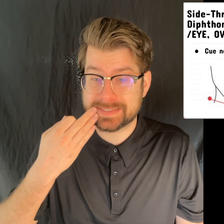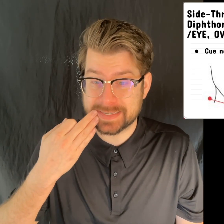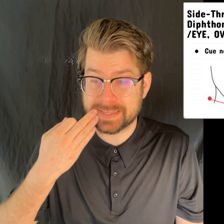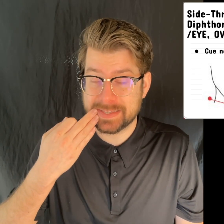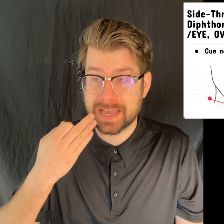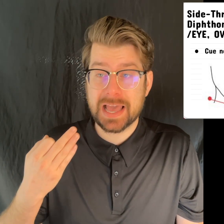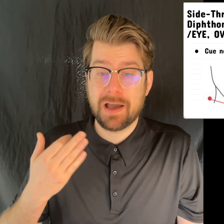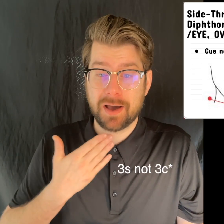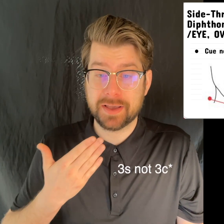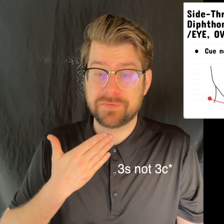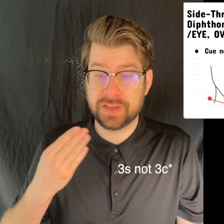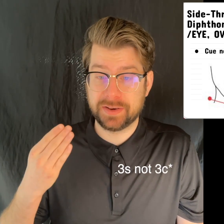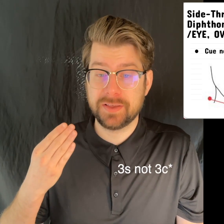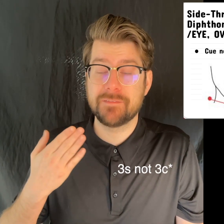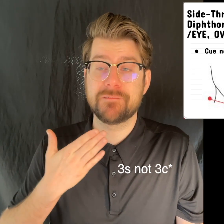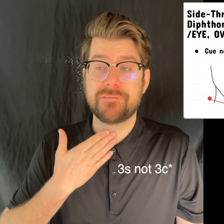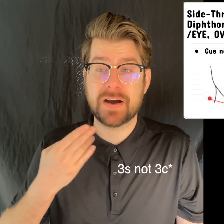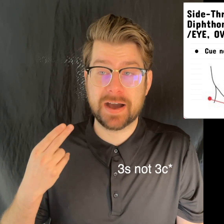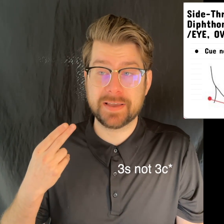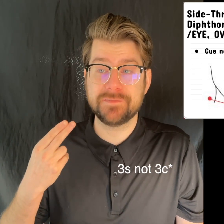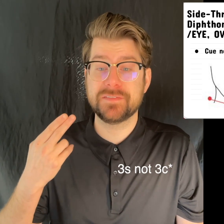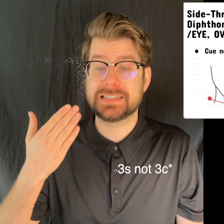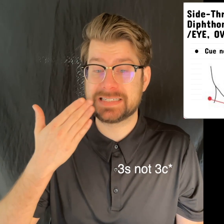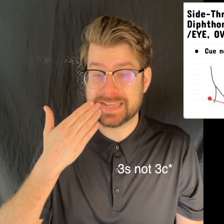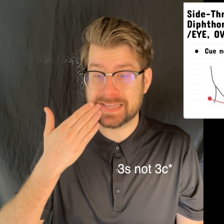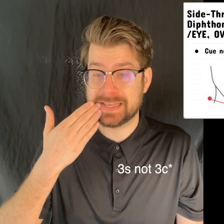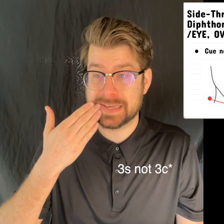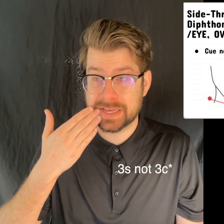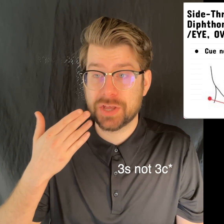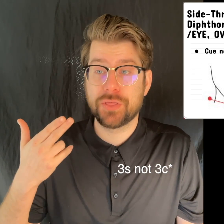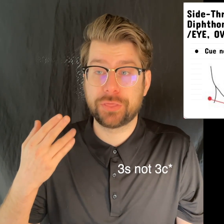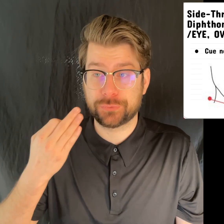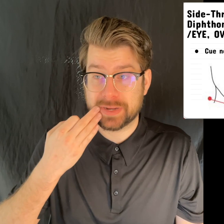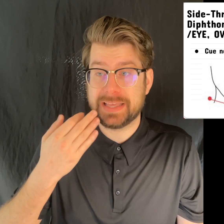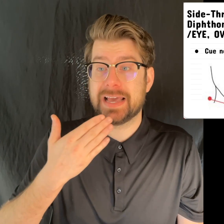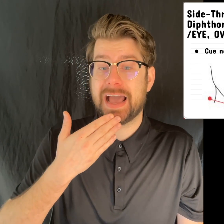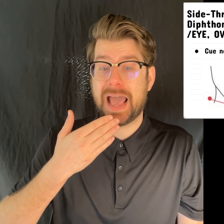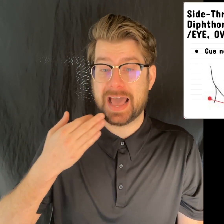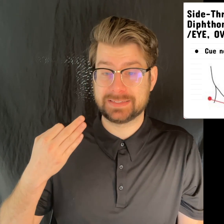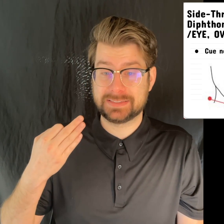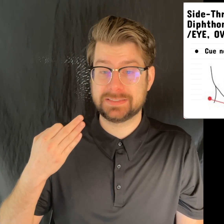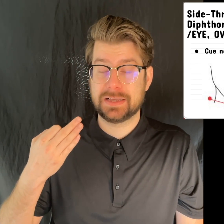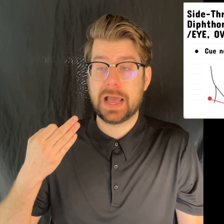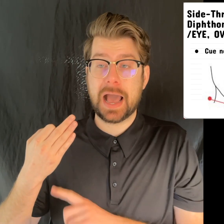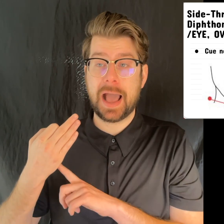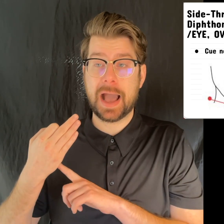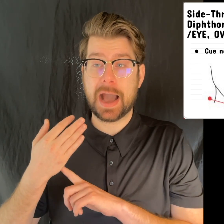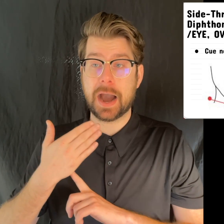3C hyphen 5T 3S.